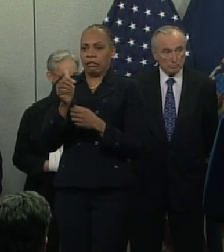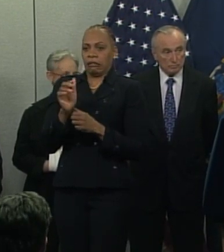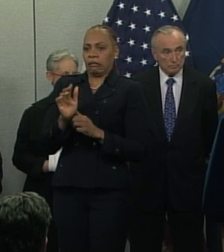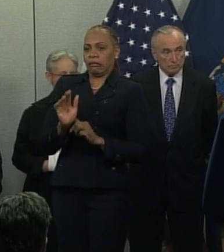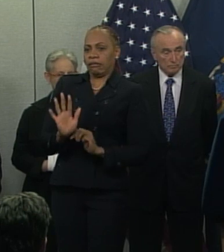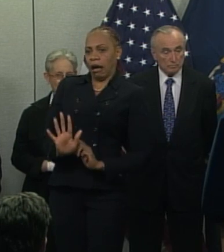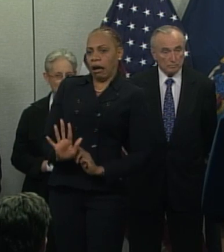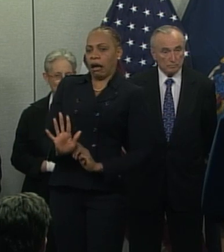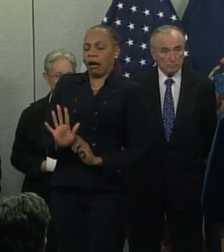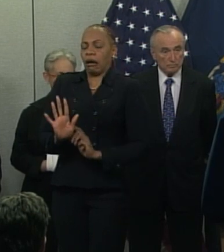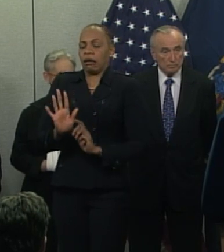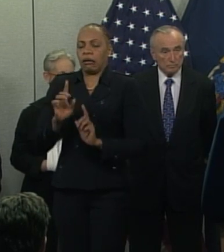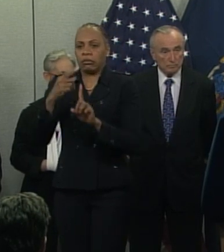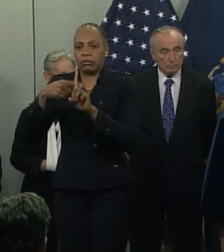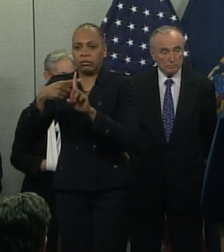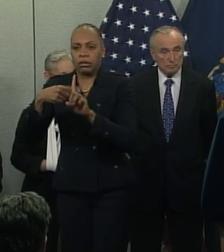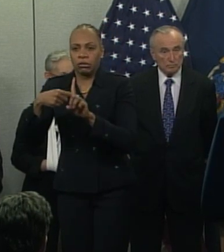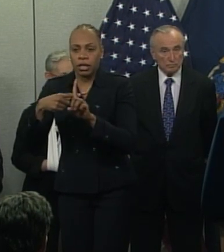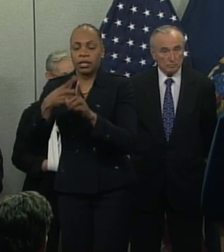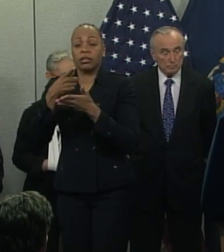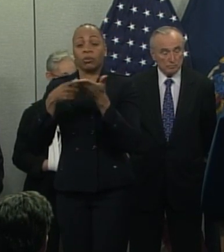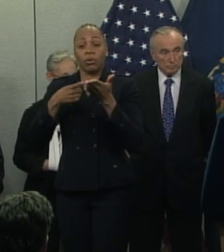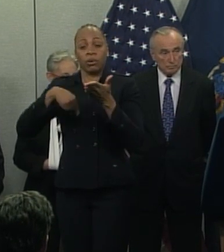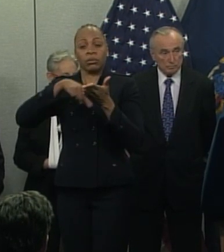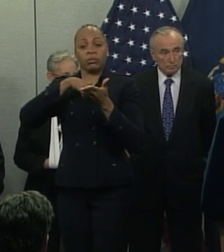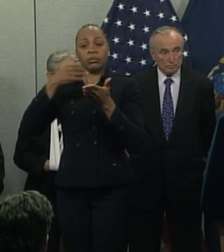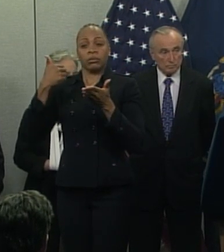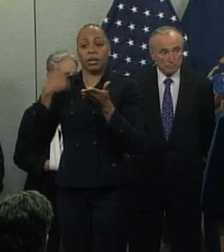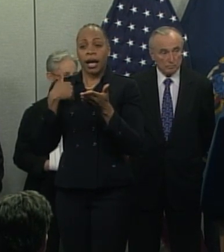difficult. What we have, though, when